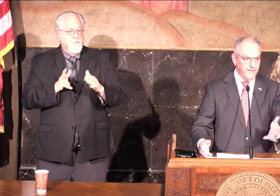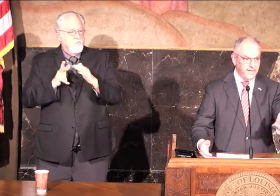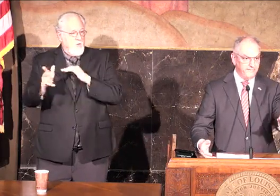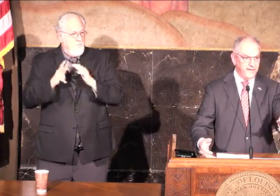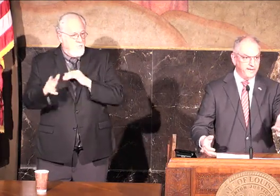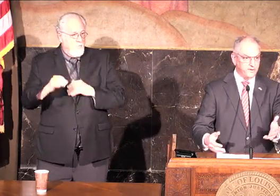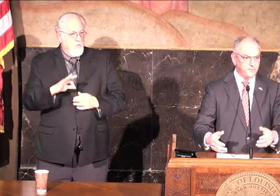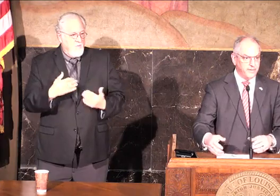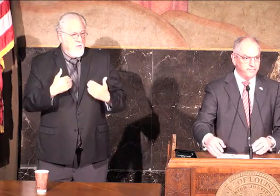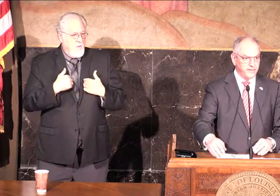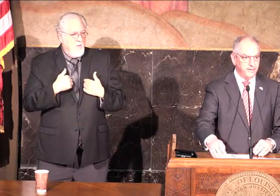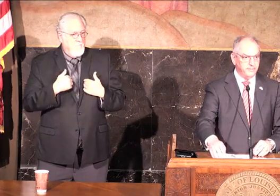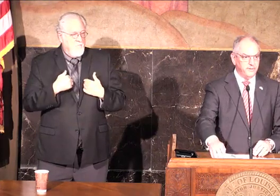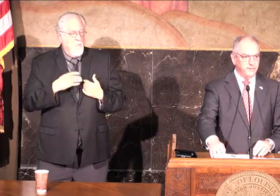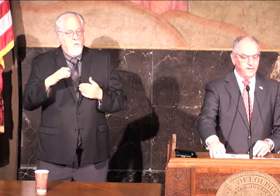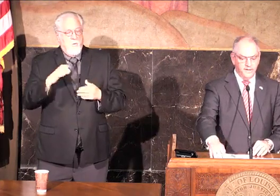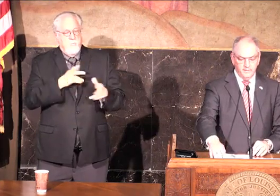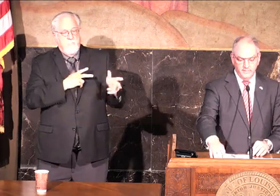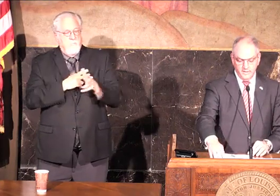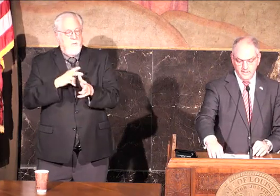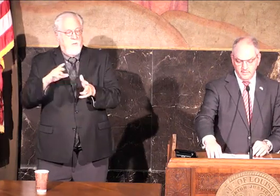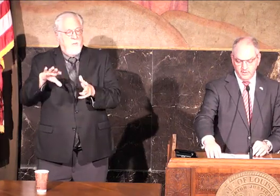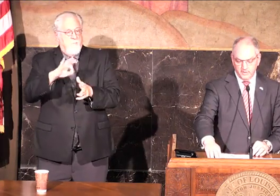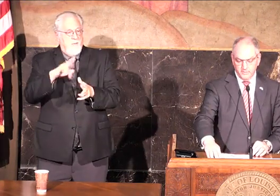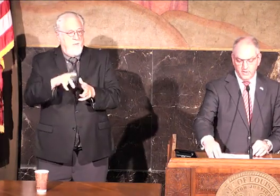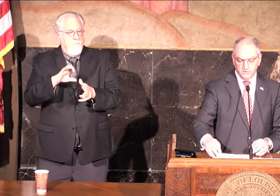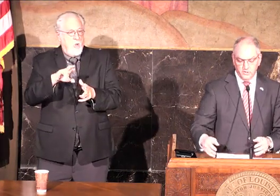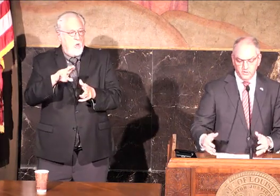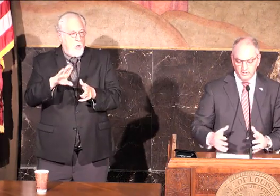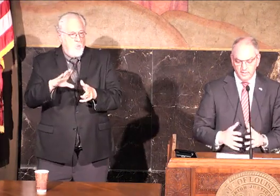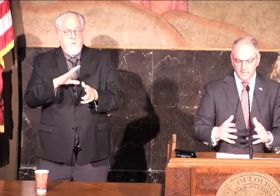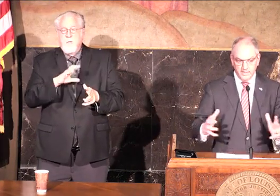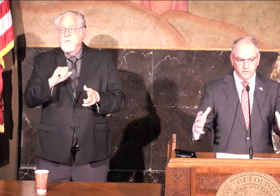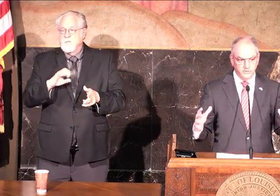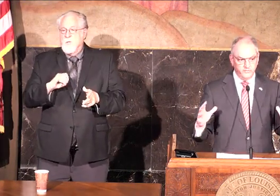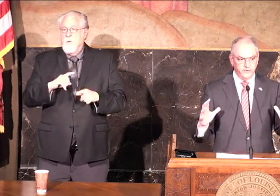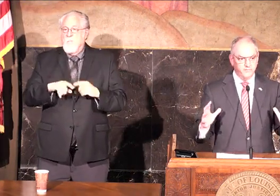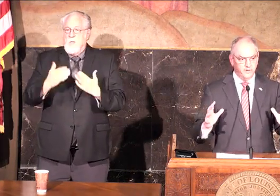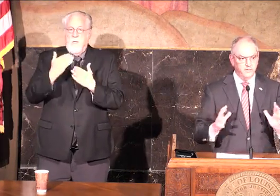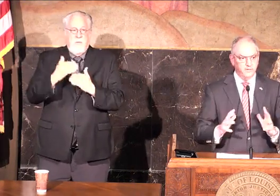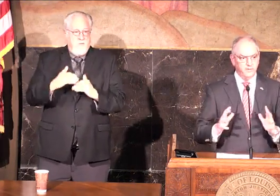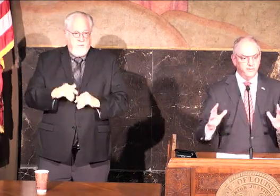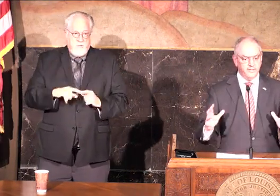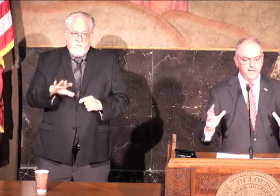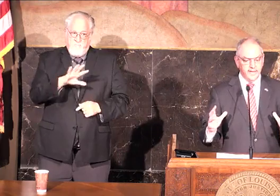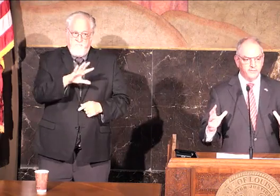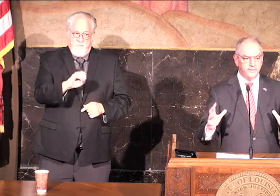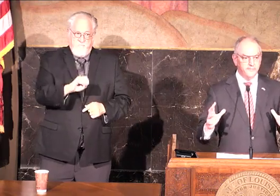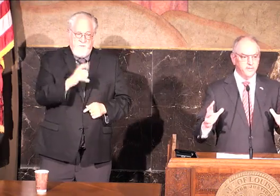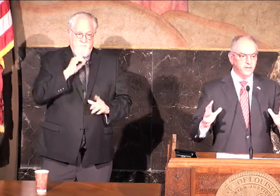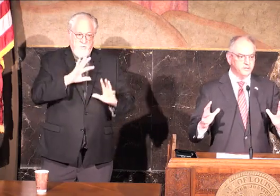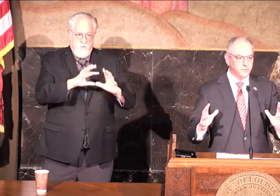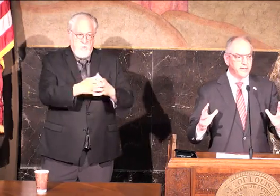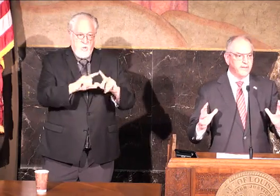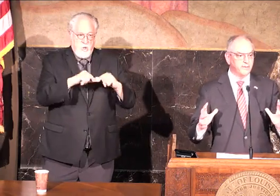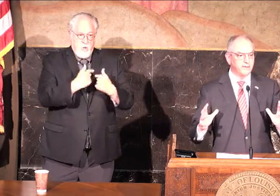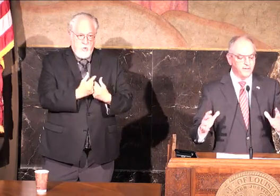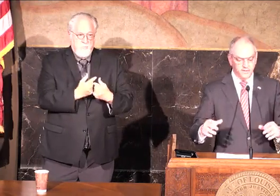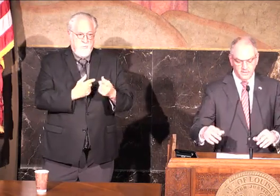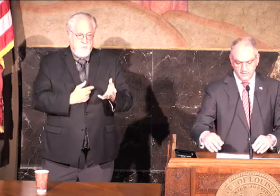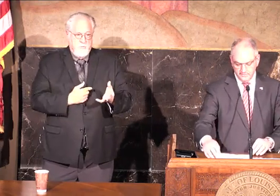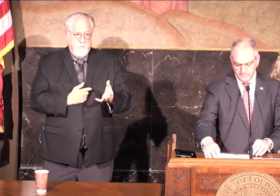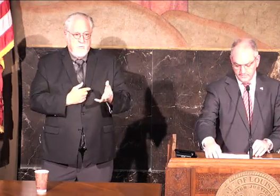drive-through if they have that, and curbside pickup at the bars, but also the limitation to 50 on the gathering, social